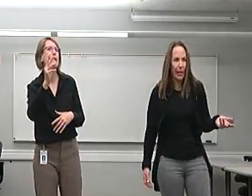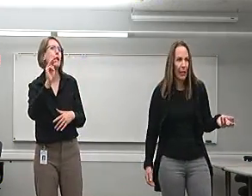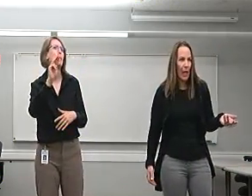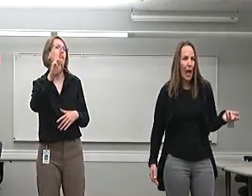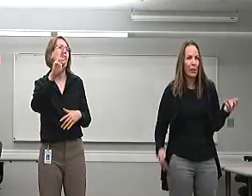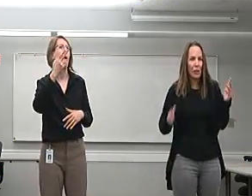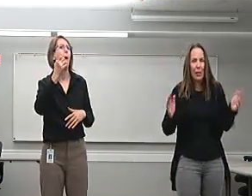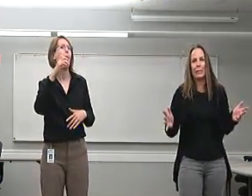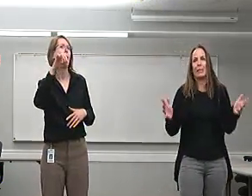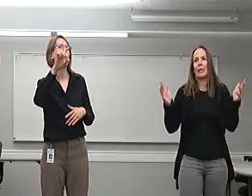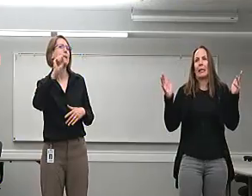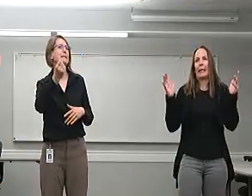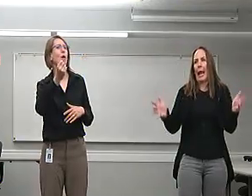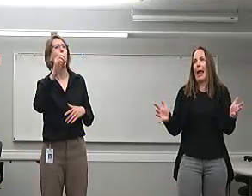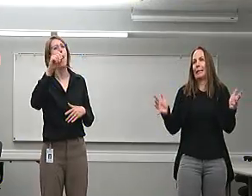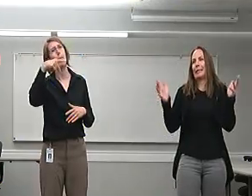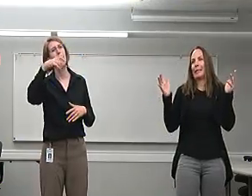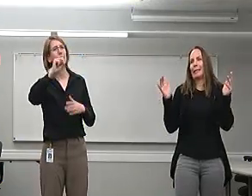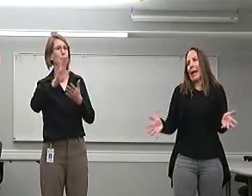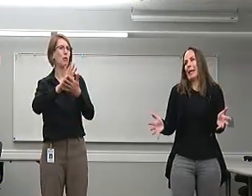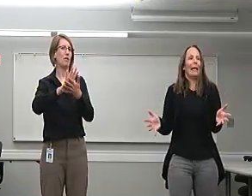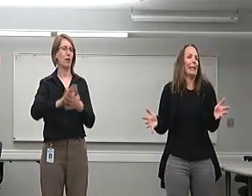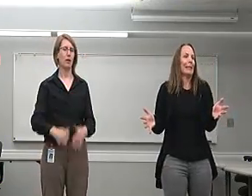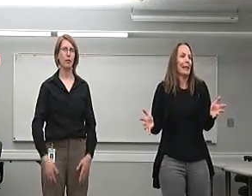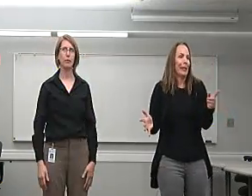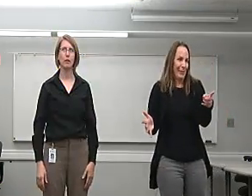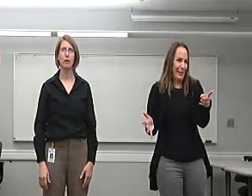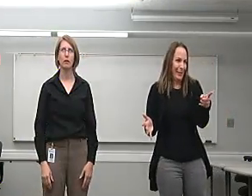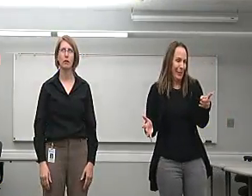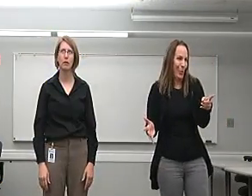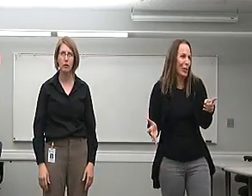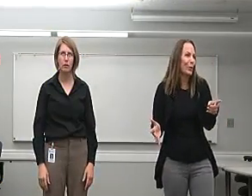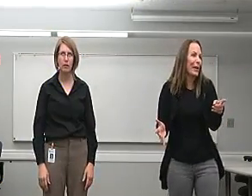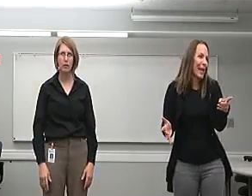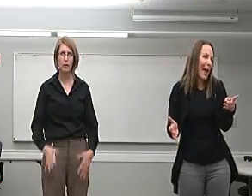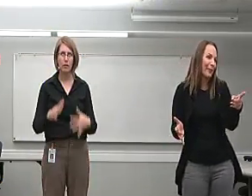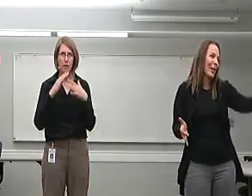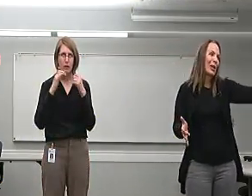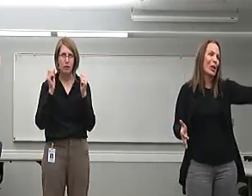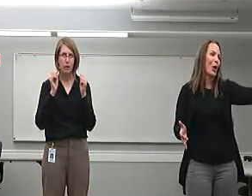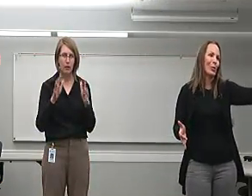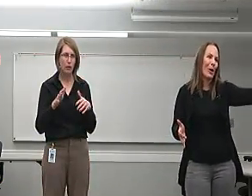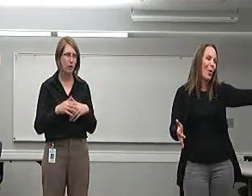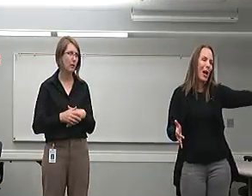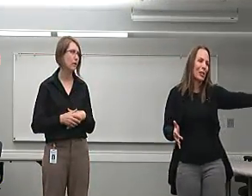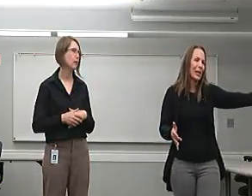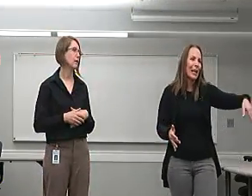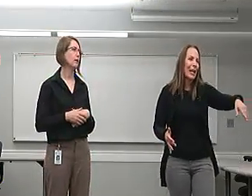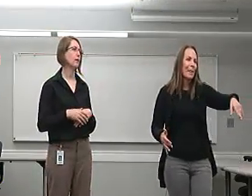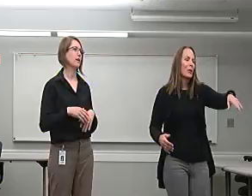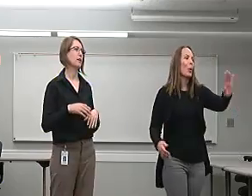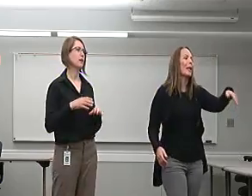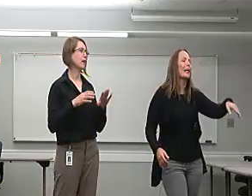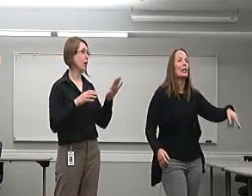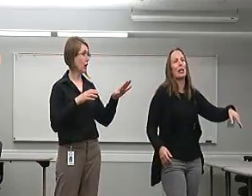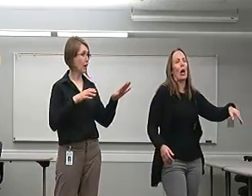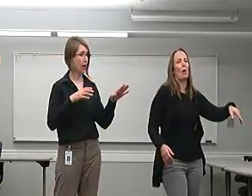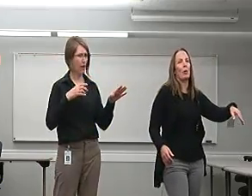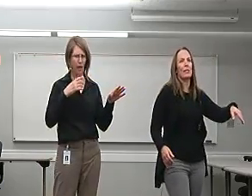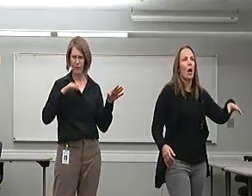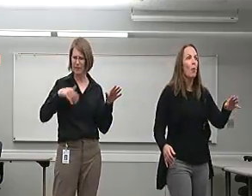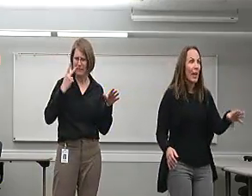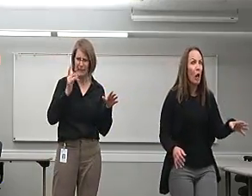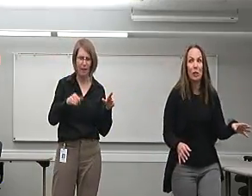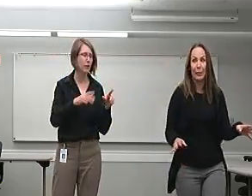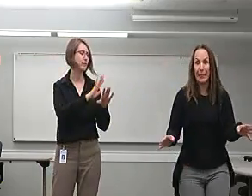just can't take it. What do you guys have? Don't watch it. You'll bawl your 20 years face off. ago, it was, oh my gosh, Leah's